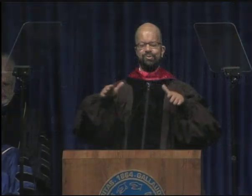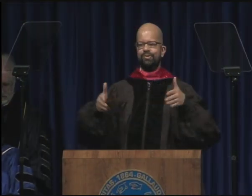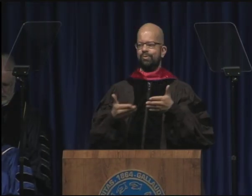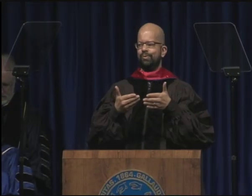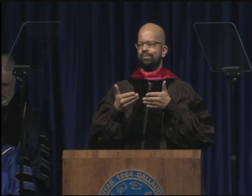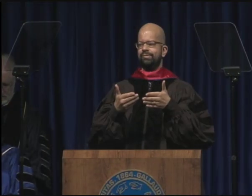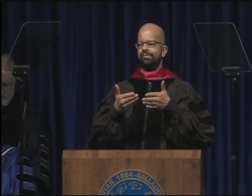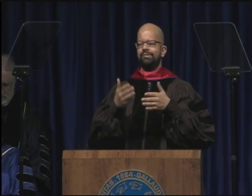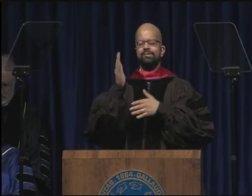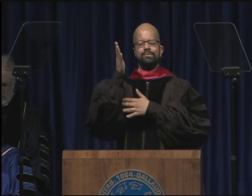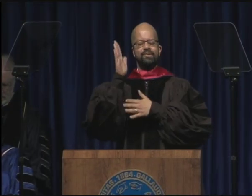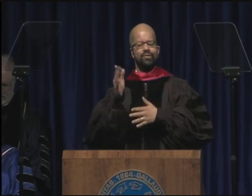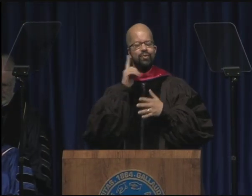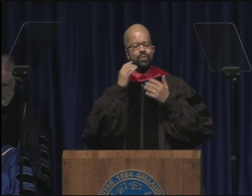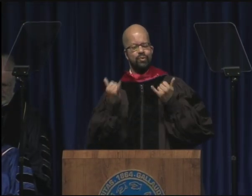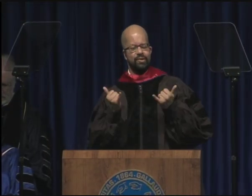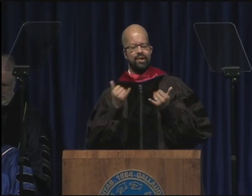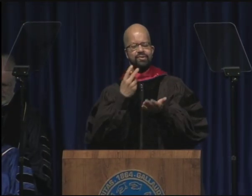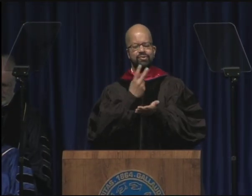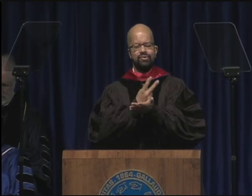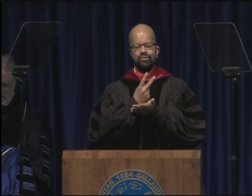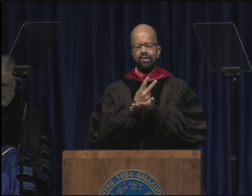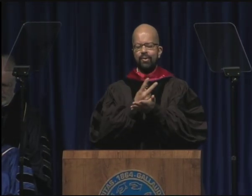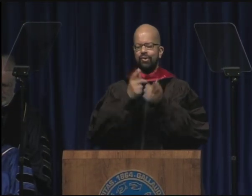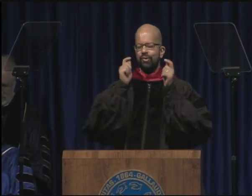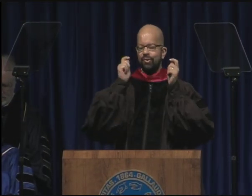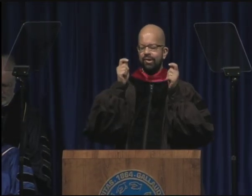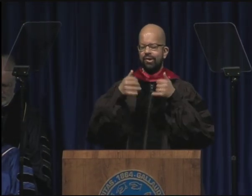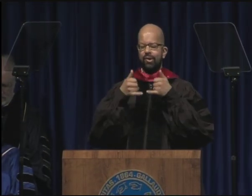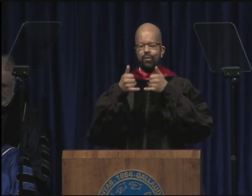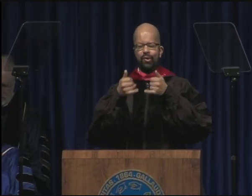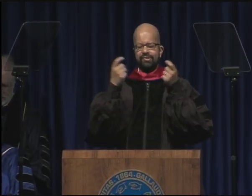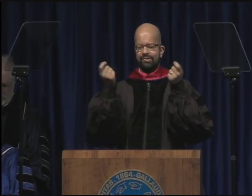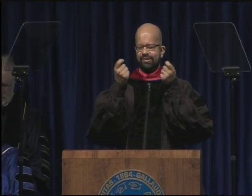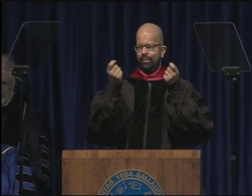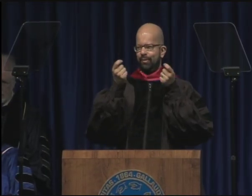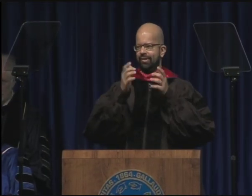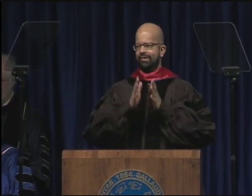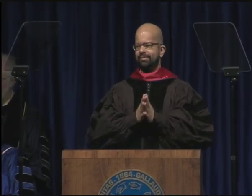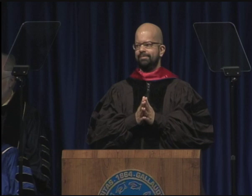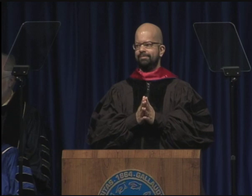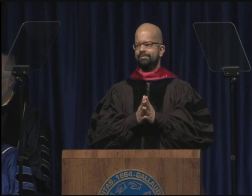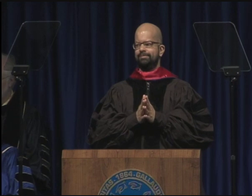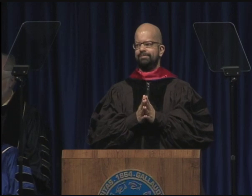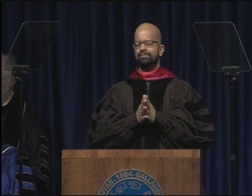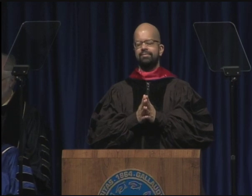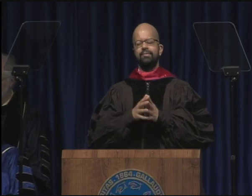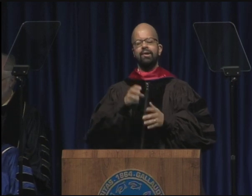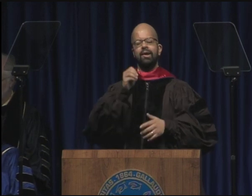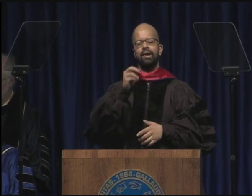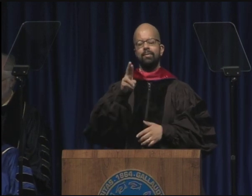It is my great pleasure to introduce the speaker for today's graduate hooding and awards ceremony.